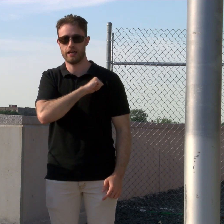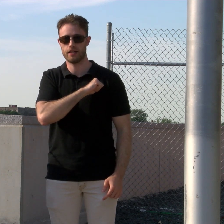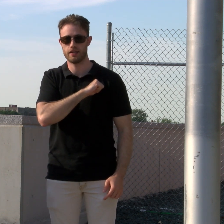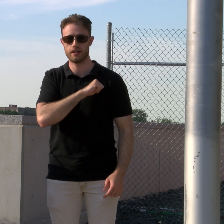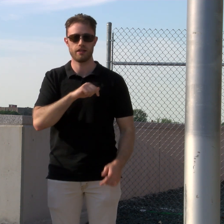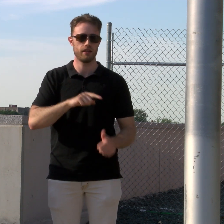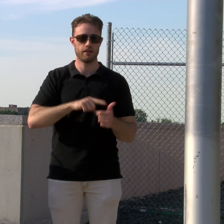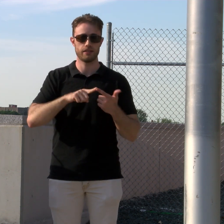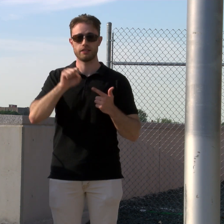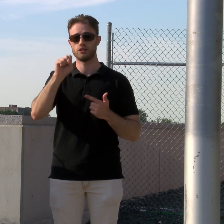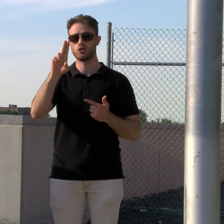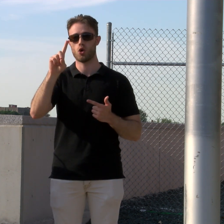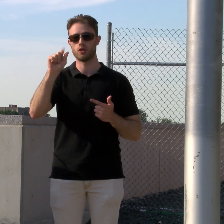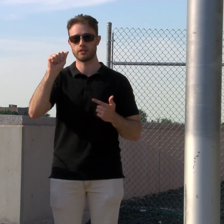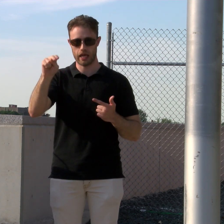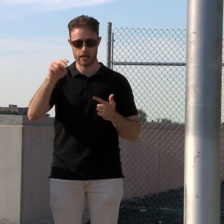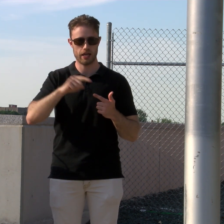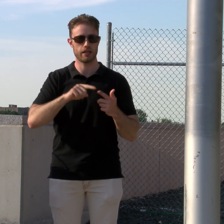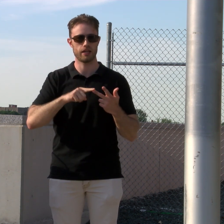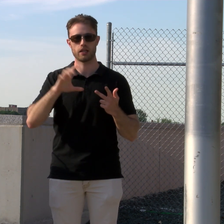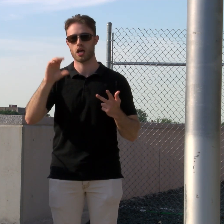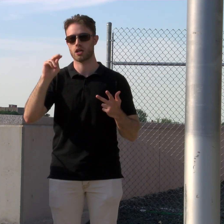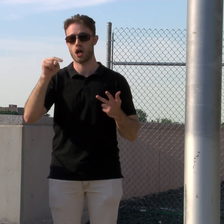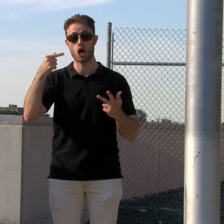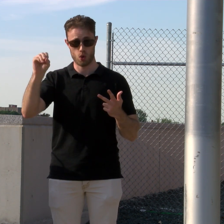in Sudan, and in Congo,